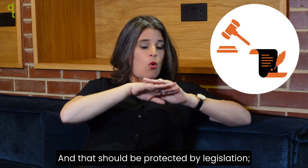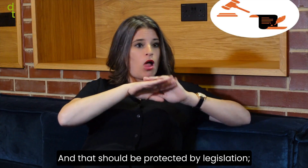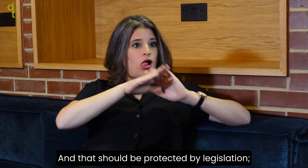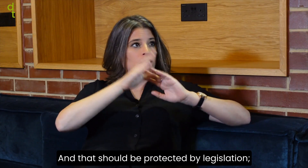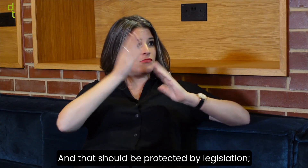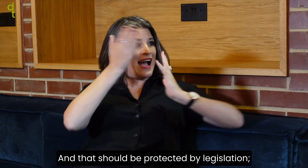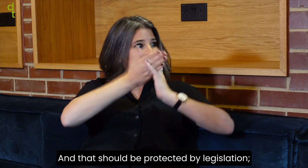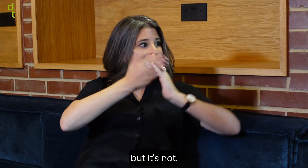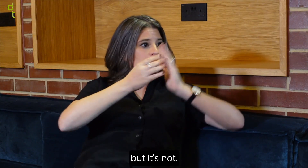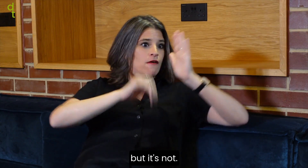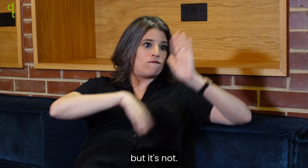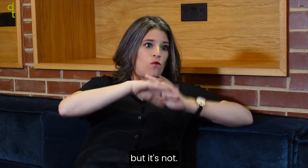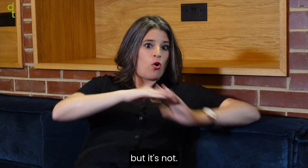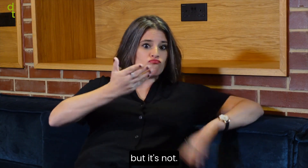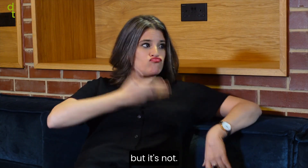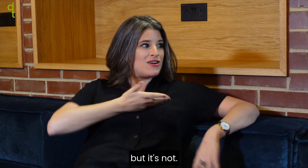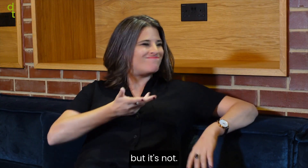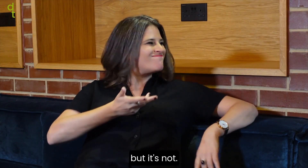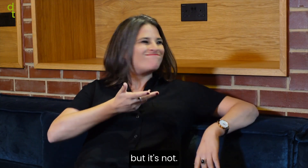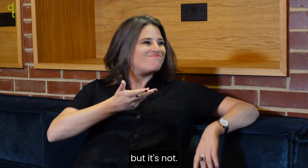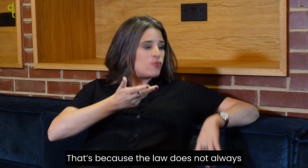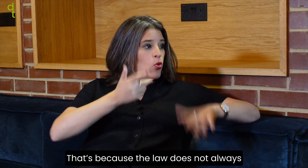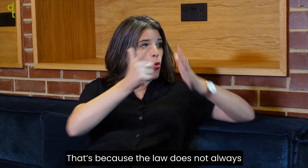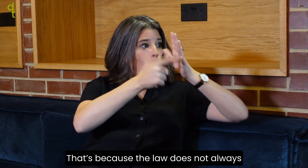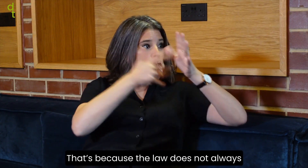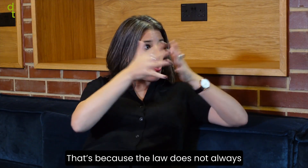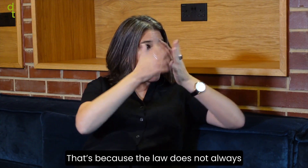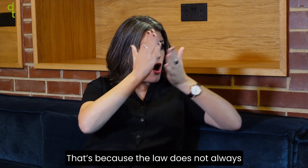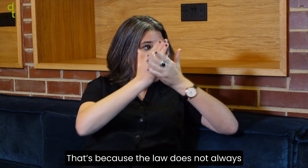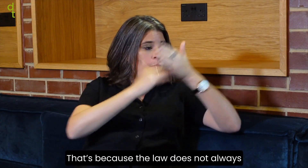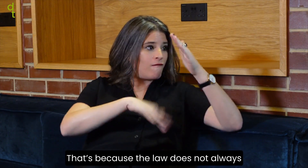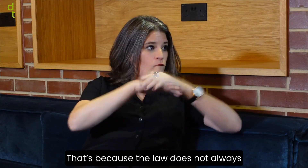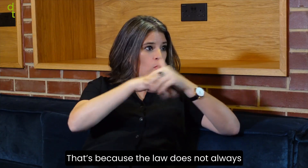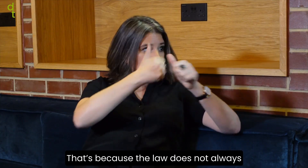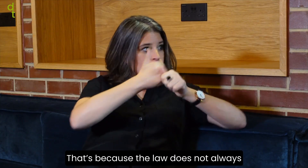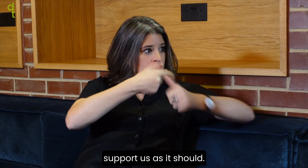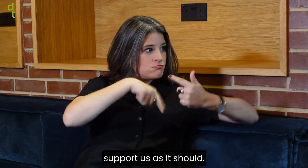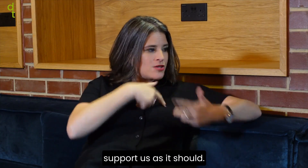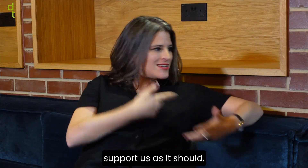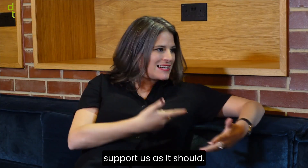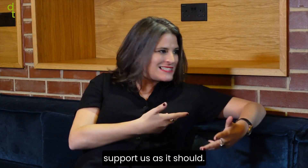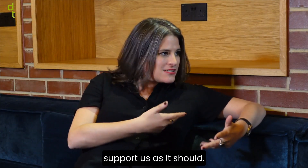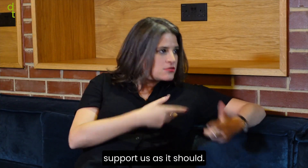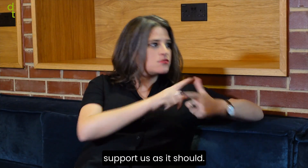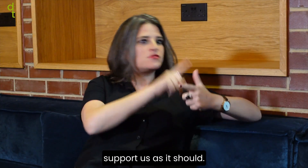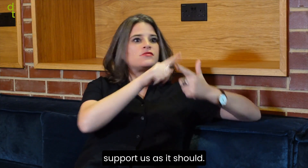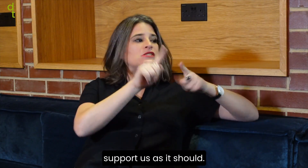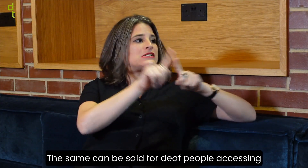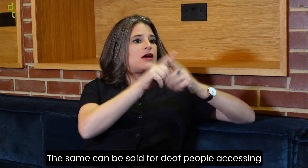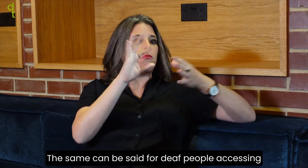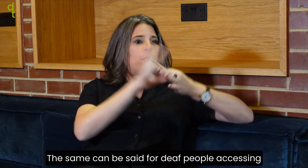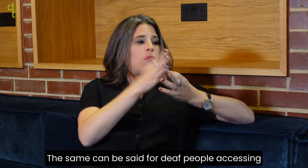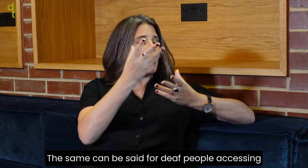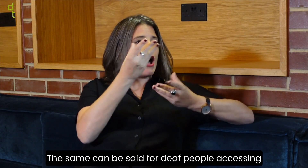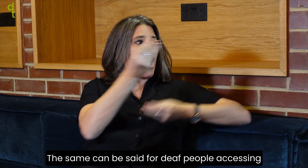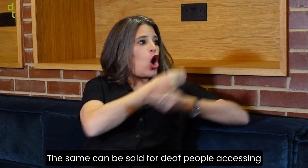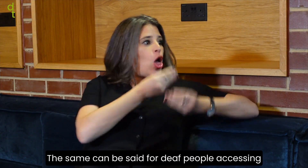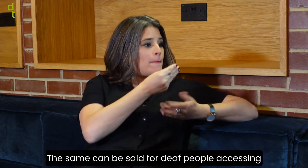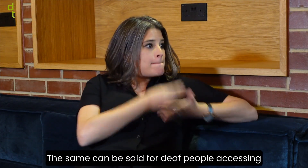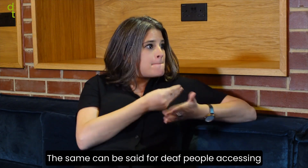by legislation, but it's not. That's because the law does not always support us as it should. The same can be said for deaf